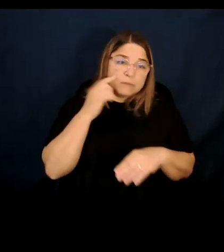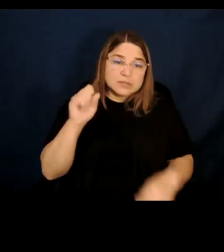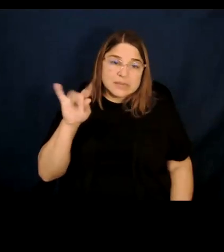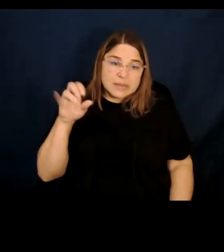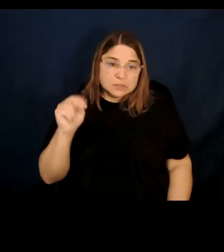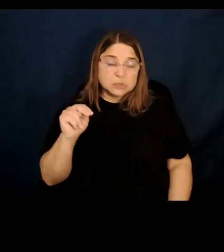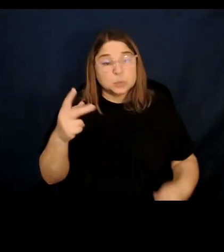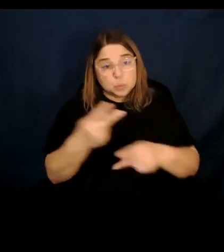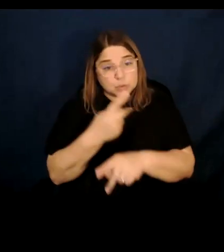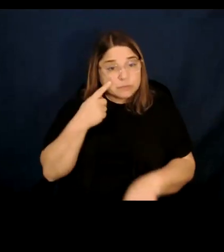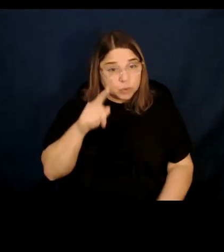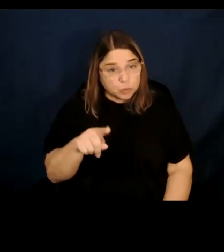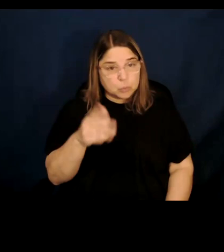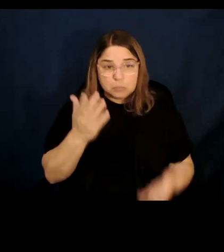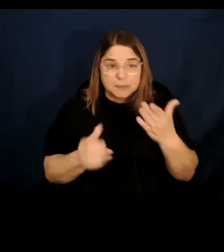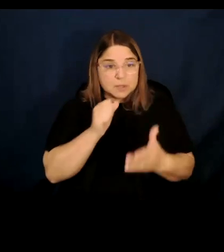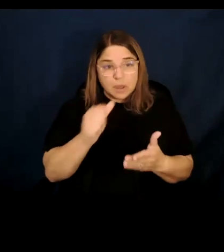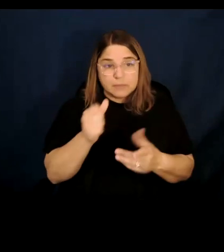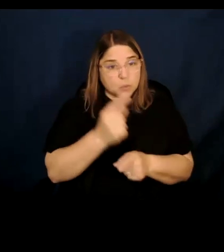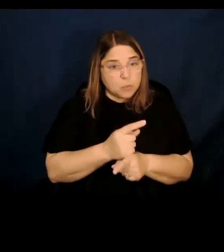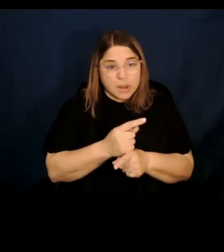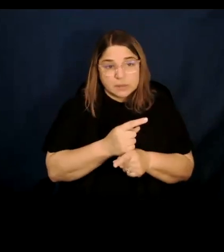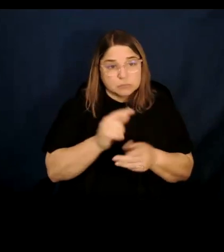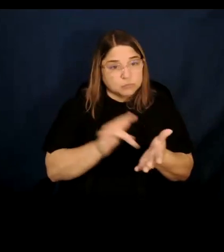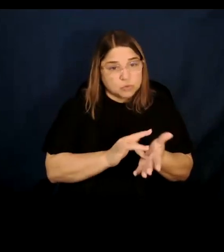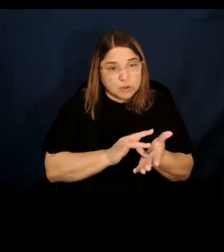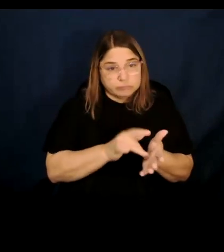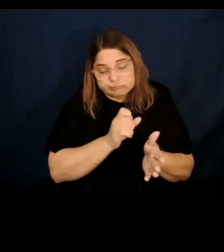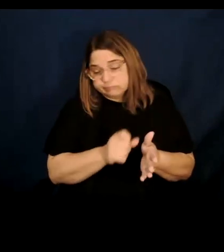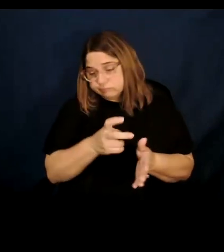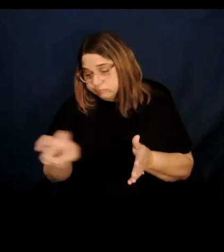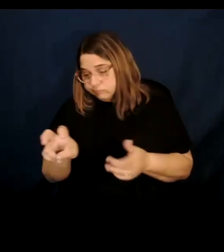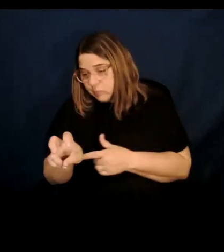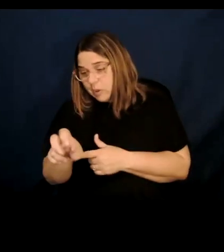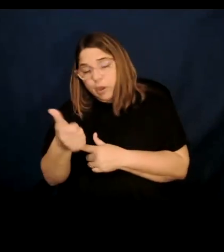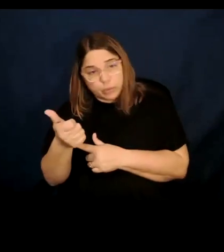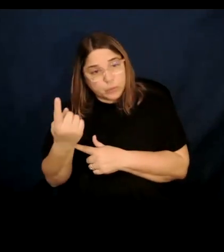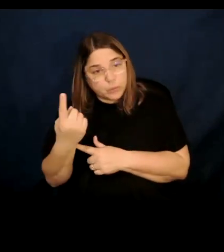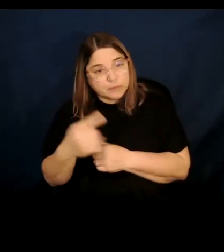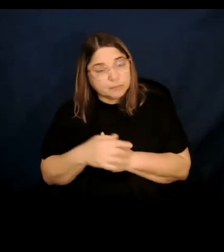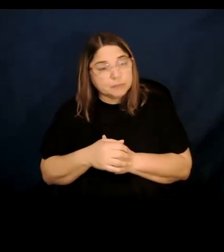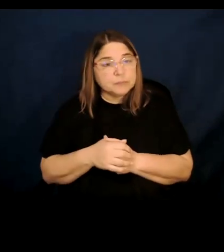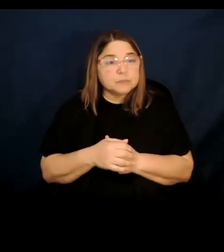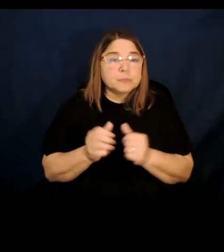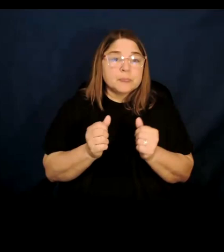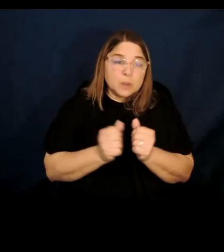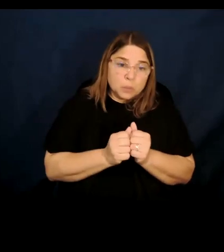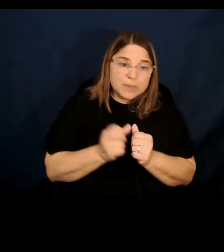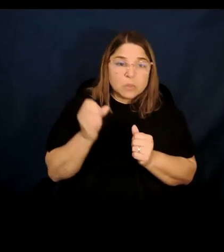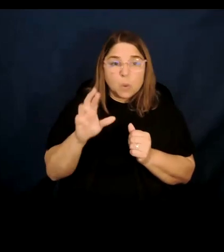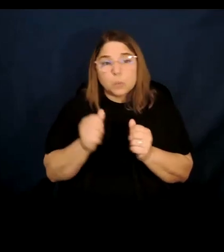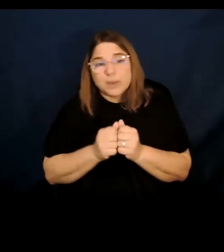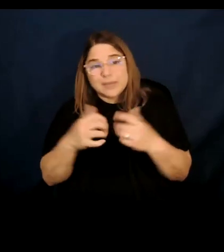you, then it might not be the right drug. It might be a good idea to try a different one. So with or without genomic testing, we can kind of narrow